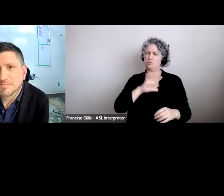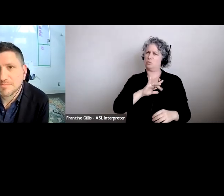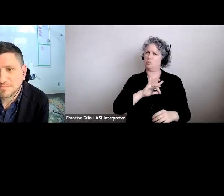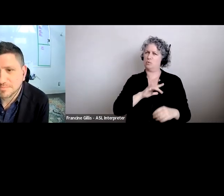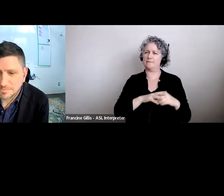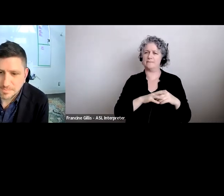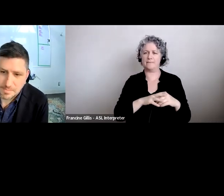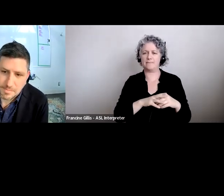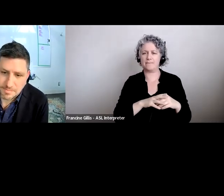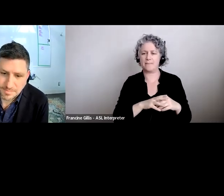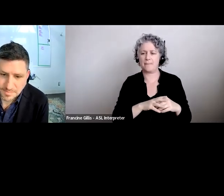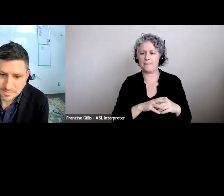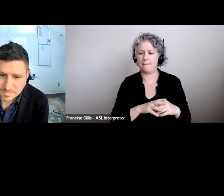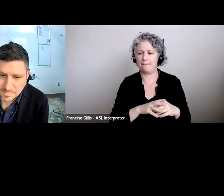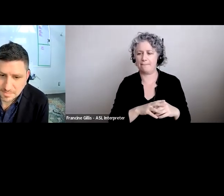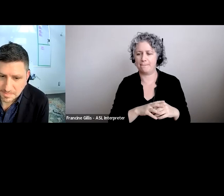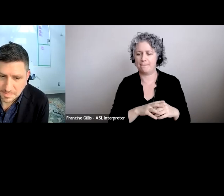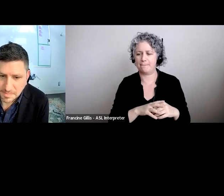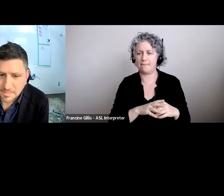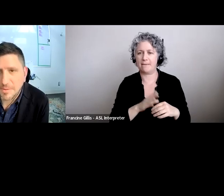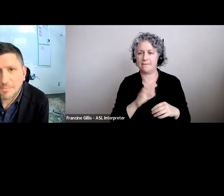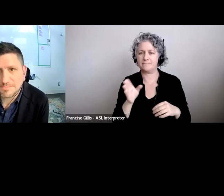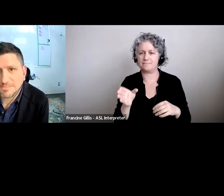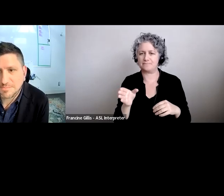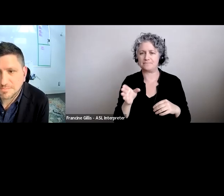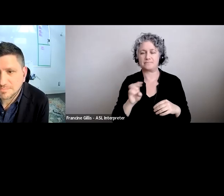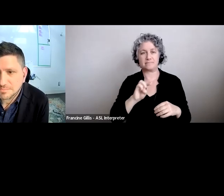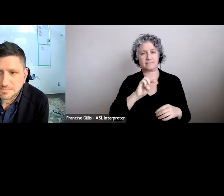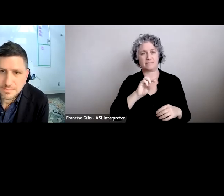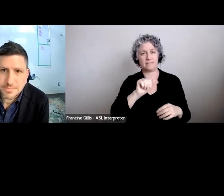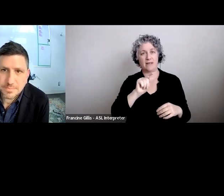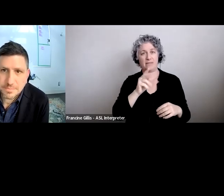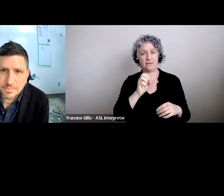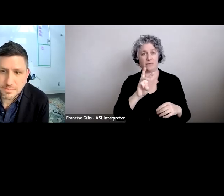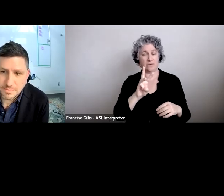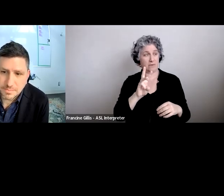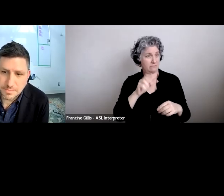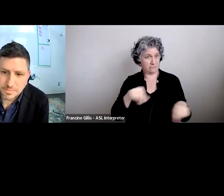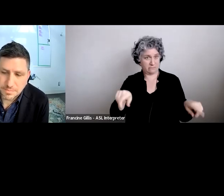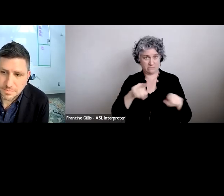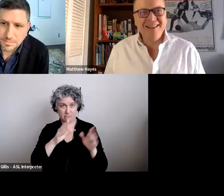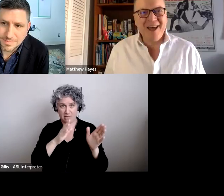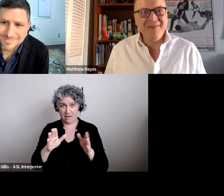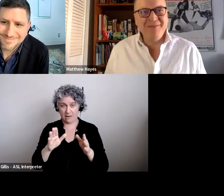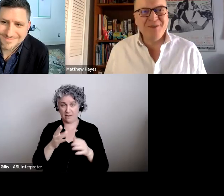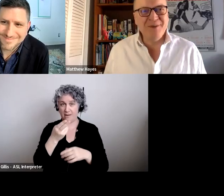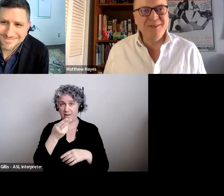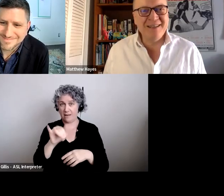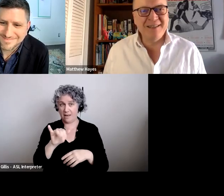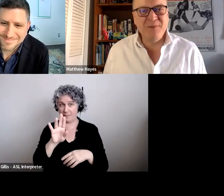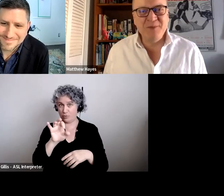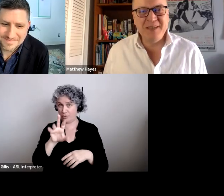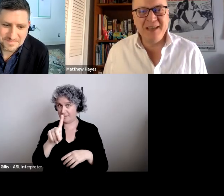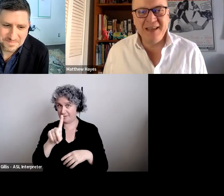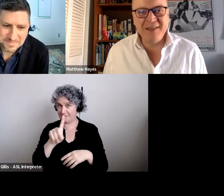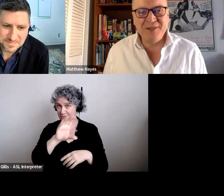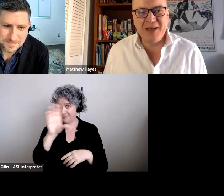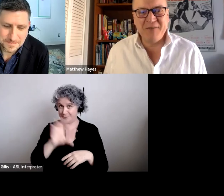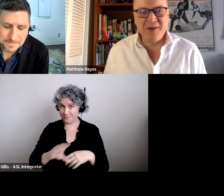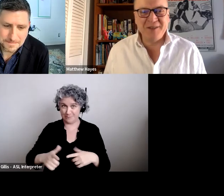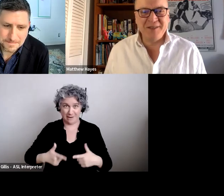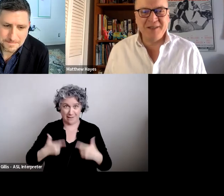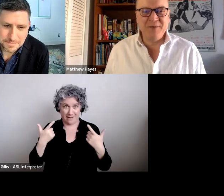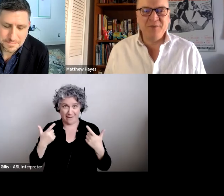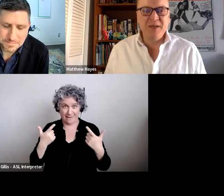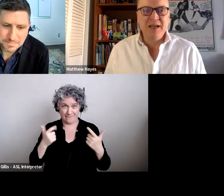Are people going to do planning like hybrid Zoom live shows? Someone was saying that in the